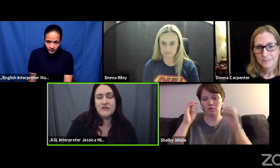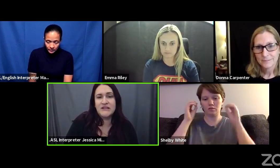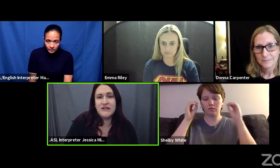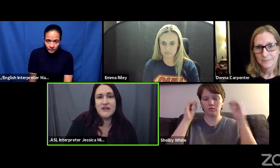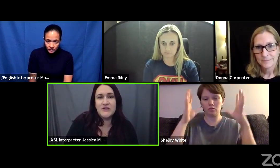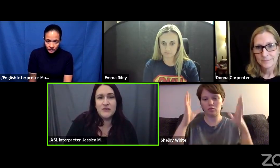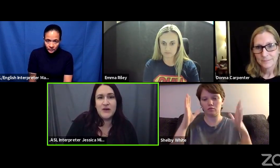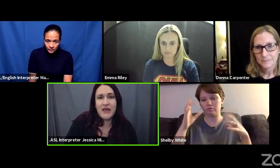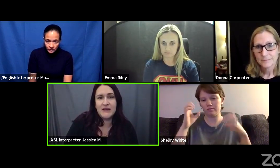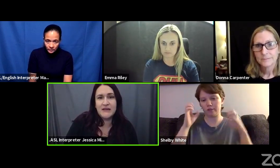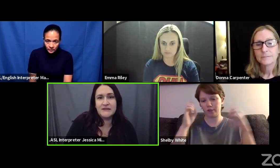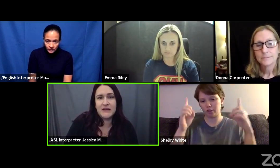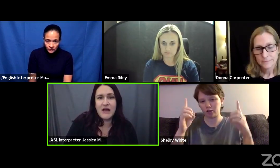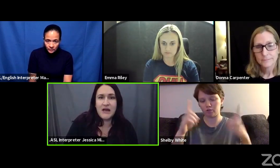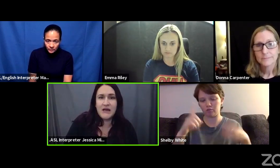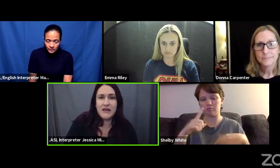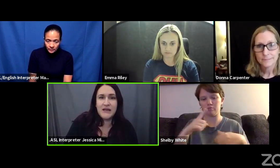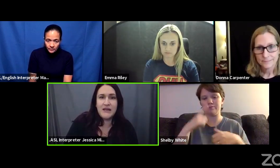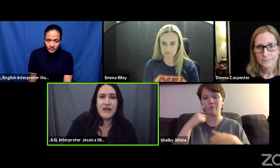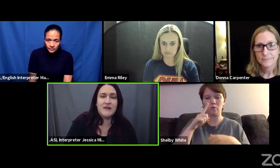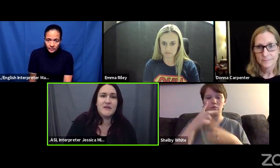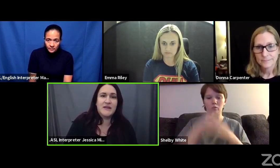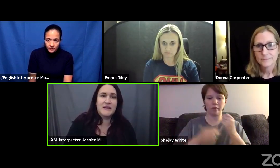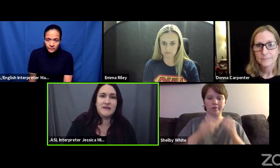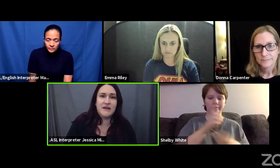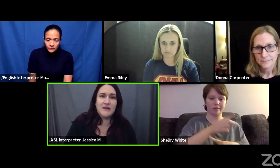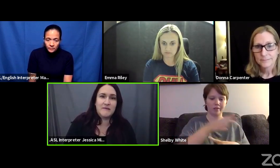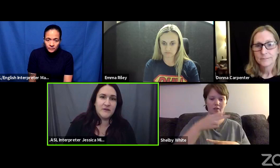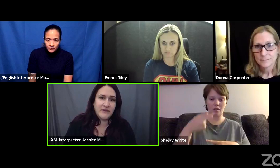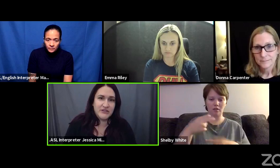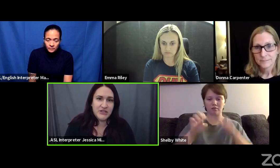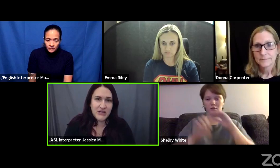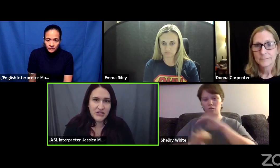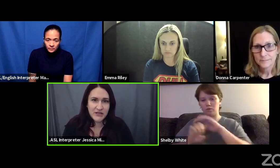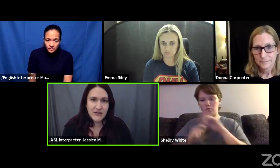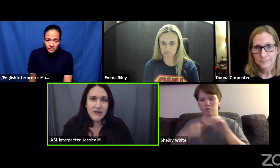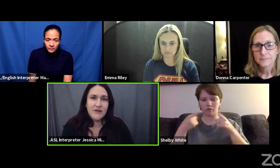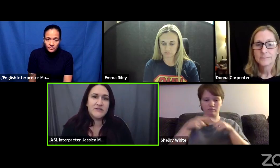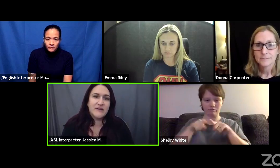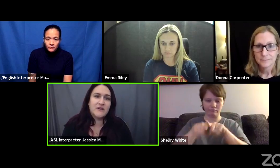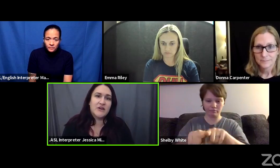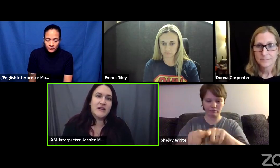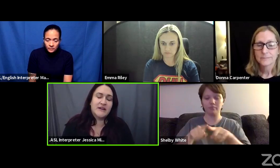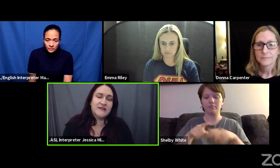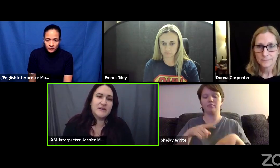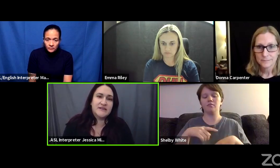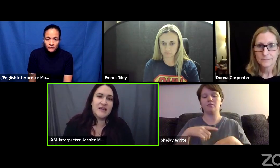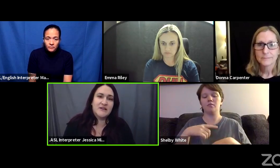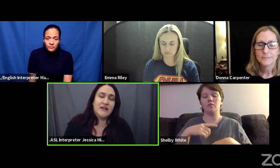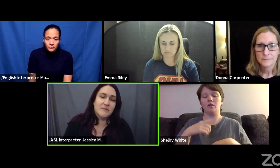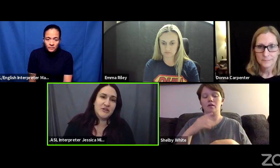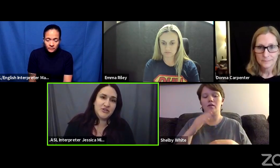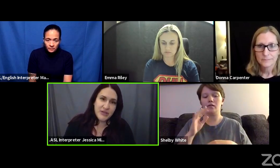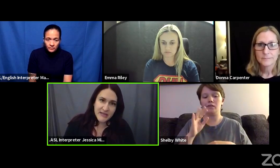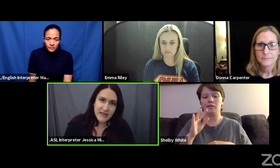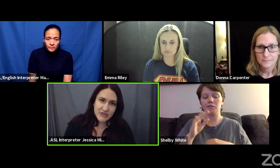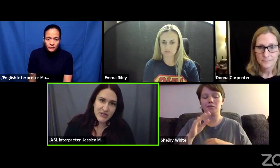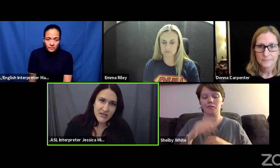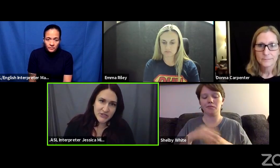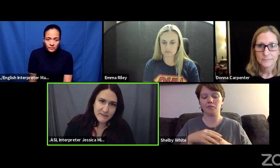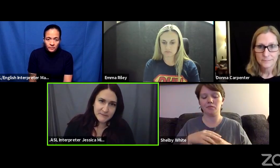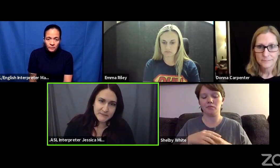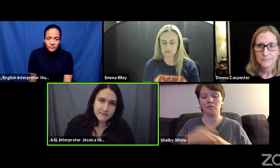I go to EKU, and I am in the field of education for deaf and hard of hearing, as well as an